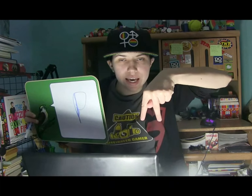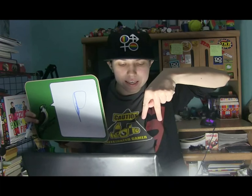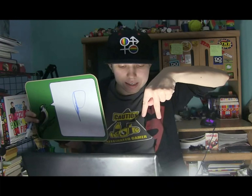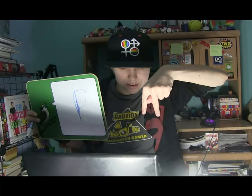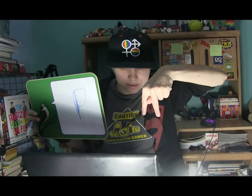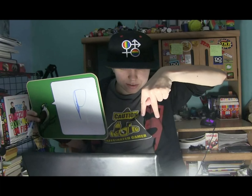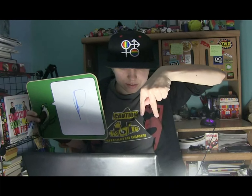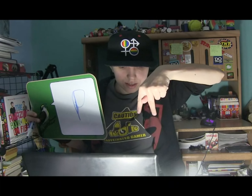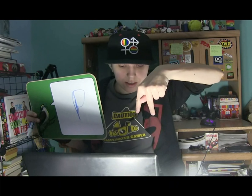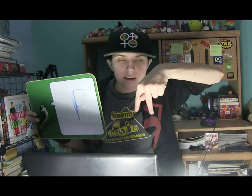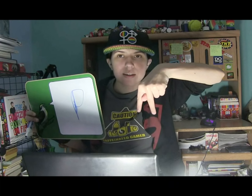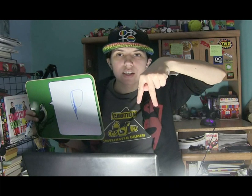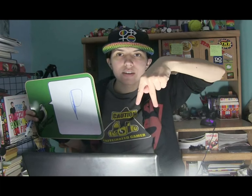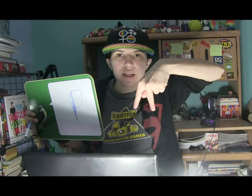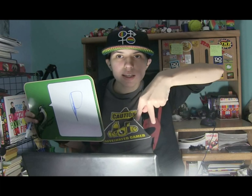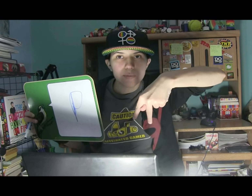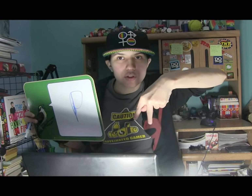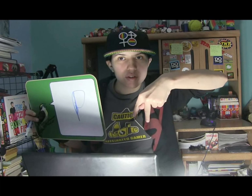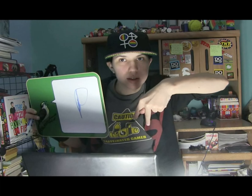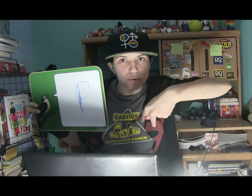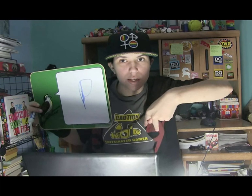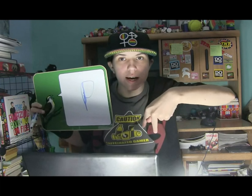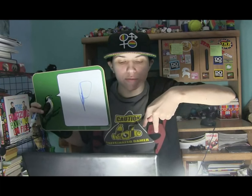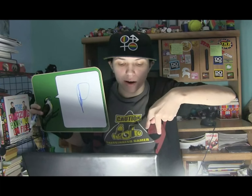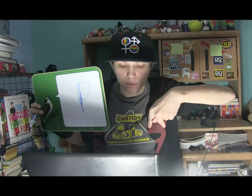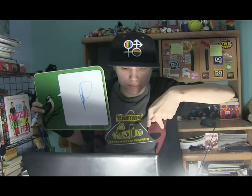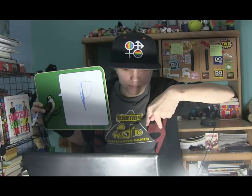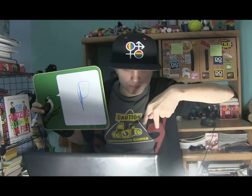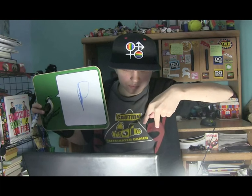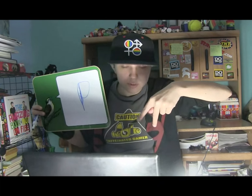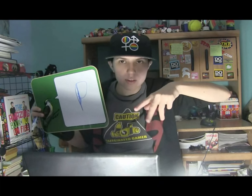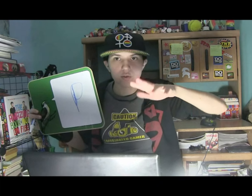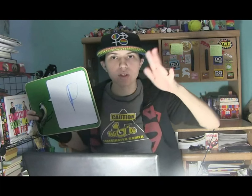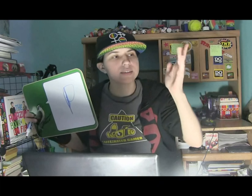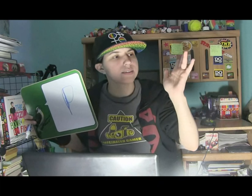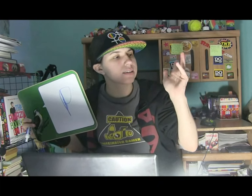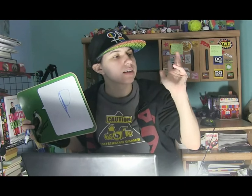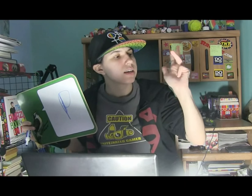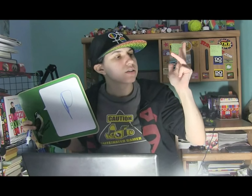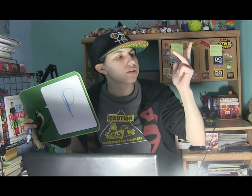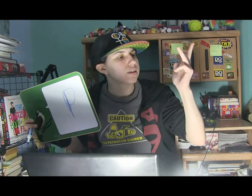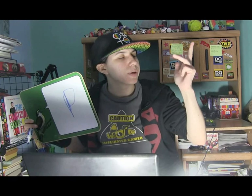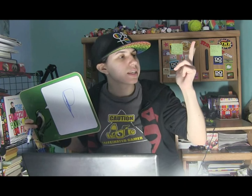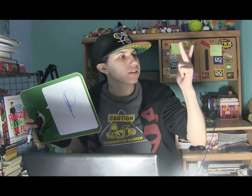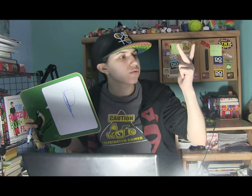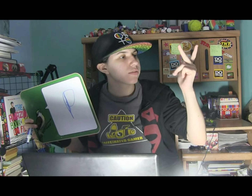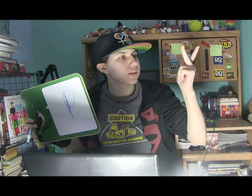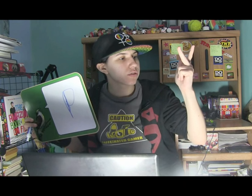K? You're gonna do that again, but you're gonna put it down now. So what it is that your pinky and your ring finger